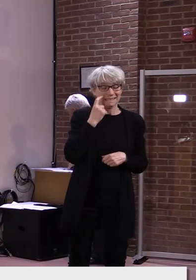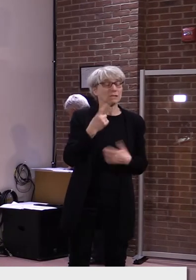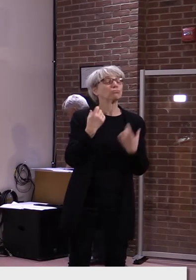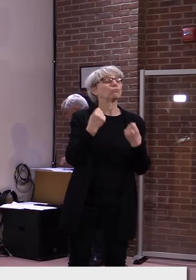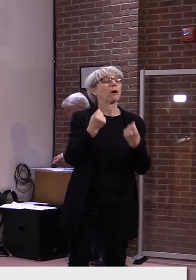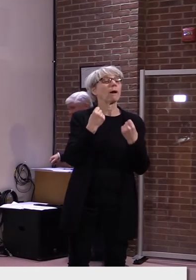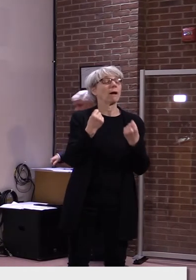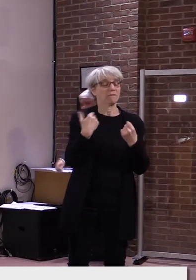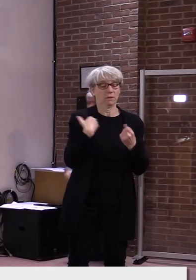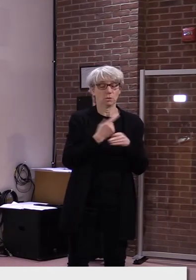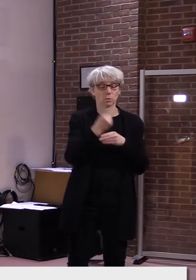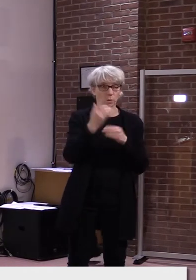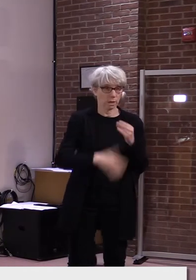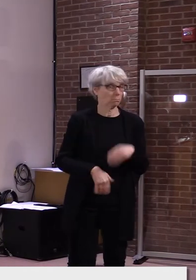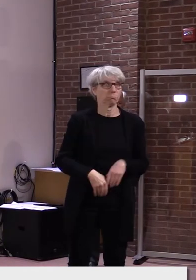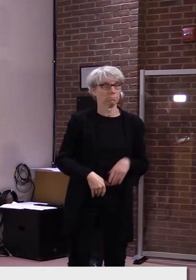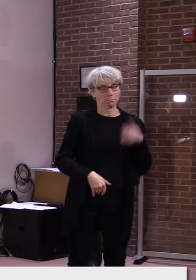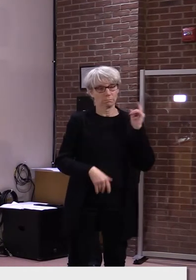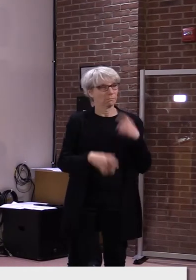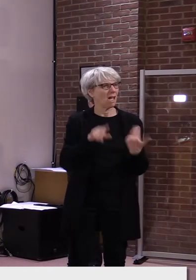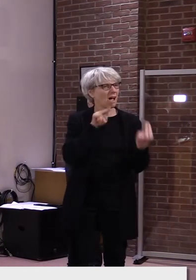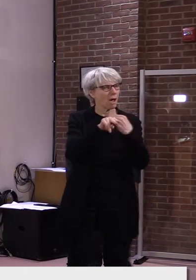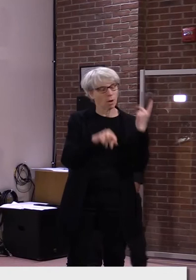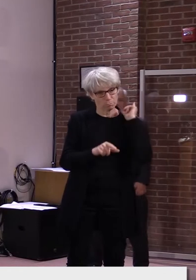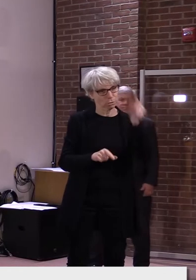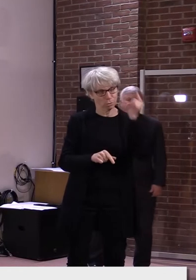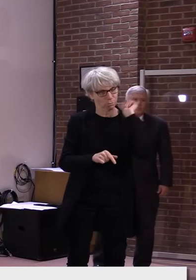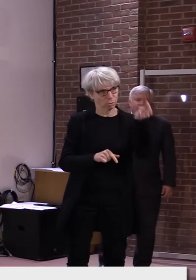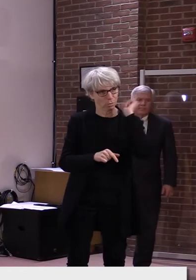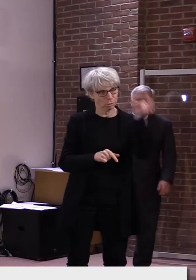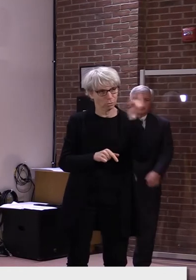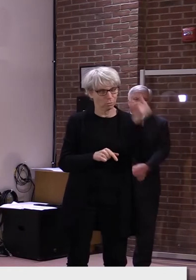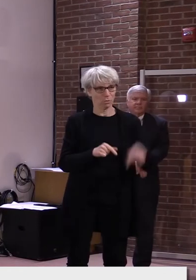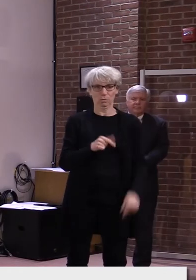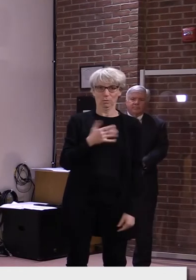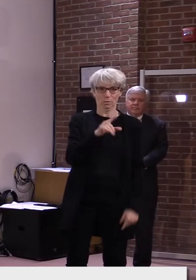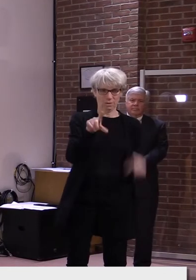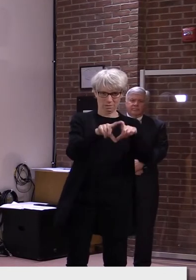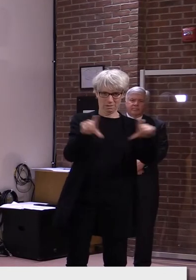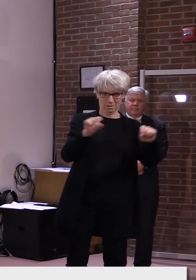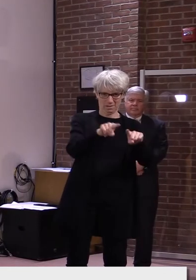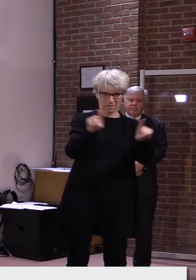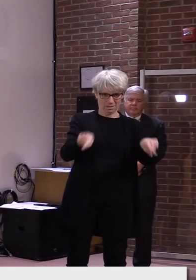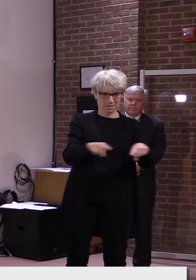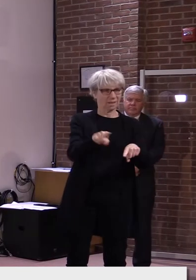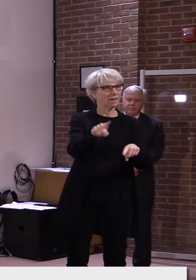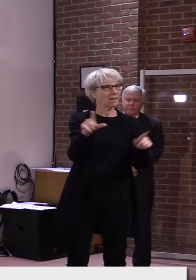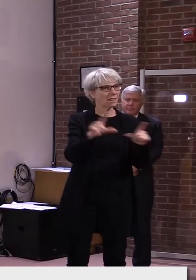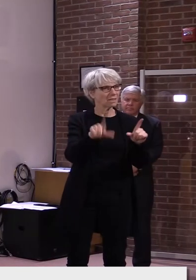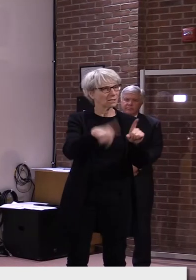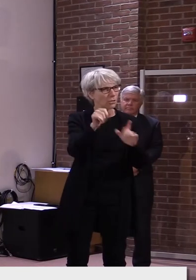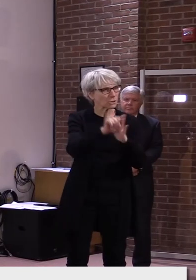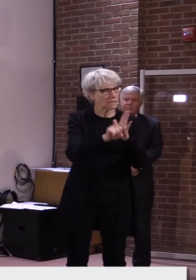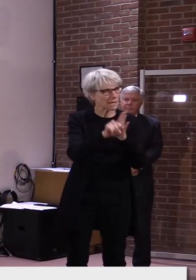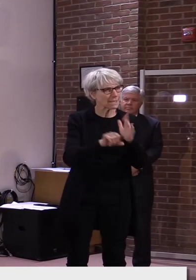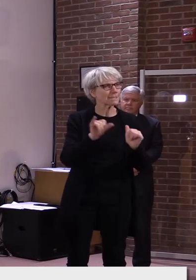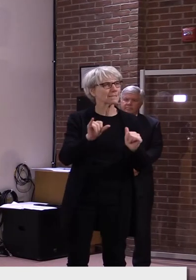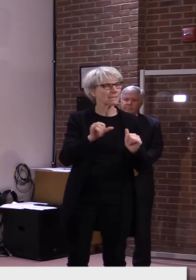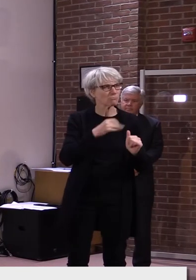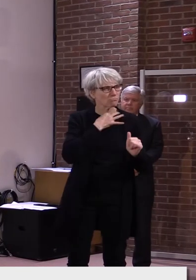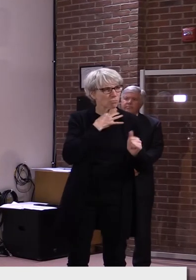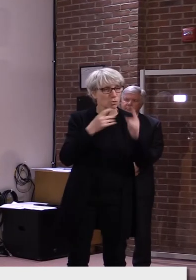interstate, most of them out of state plates. Have we heard any feedback on visitors to the state at all?